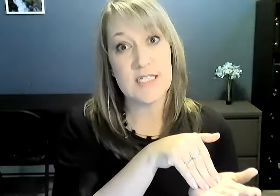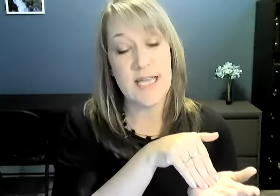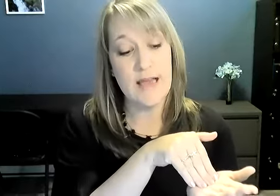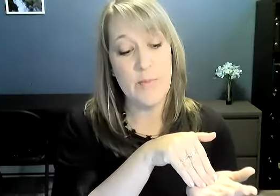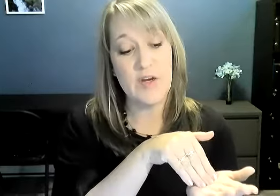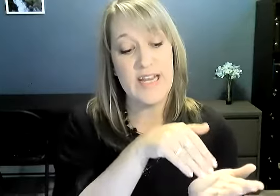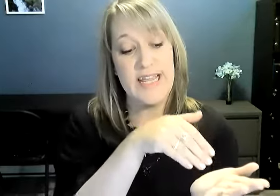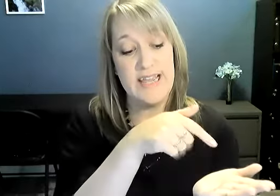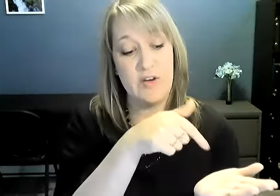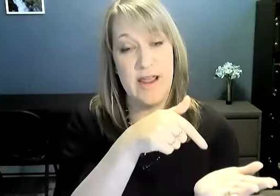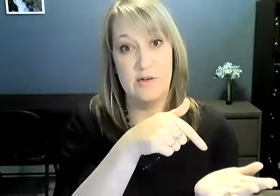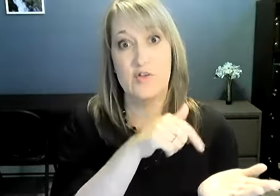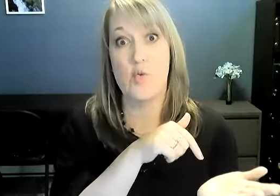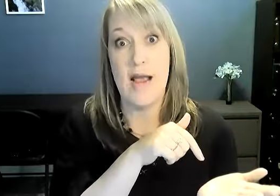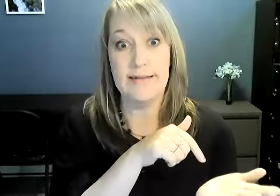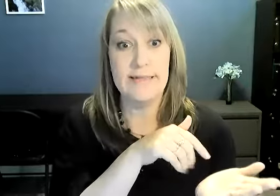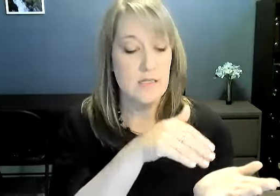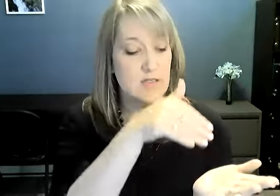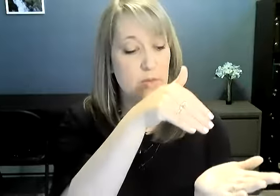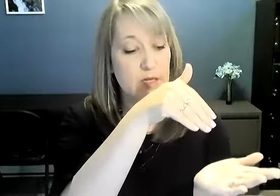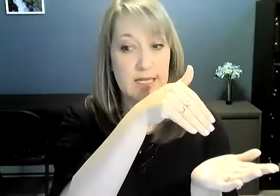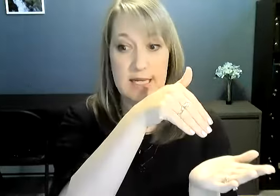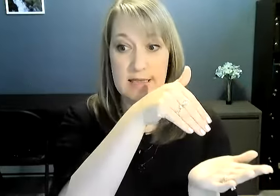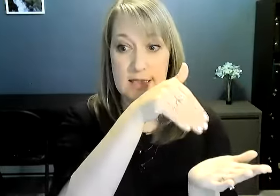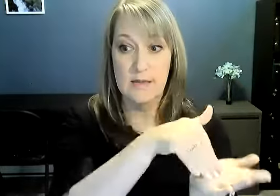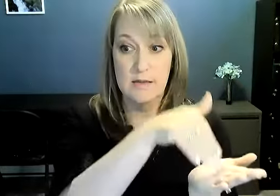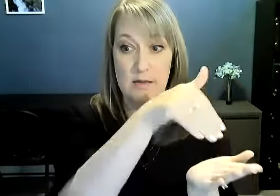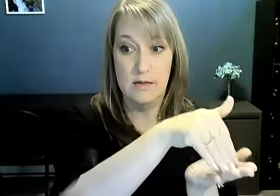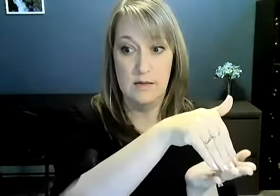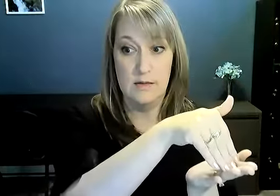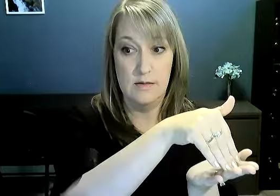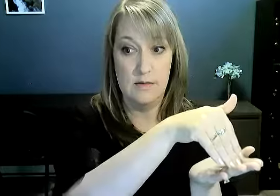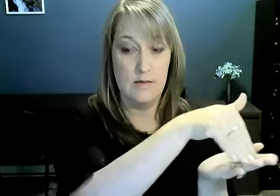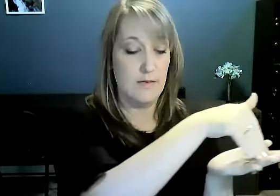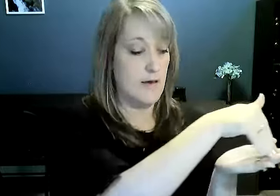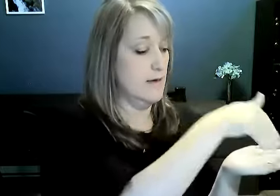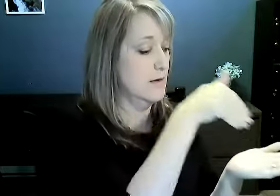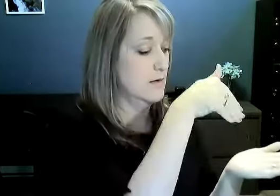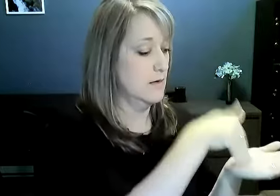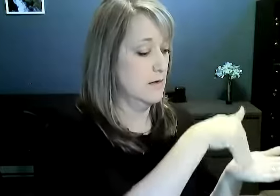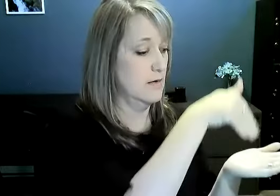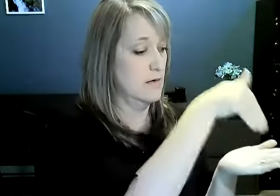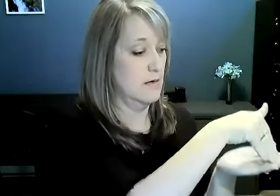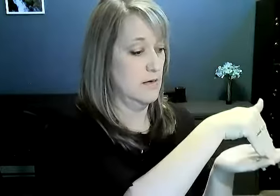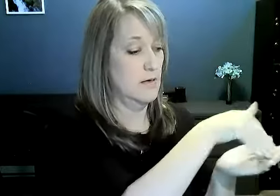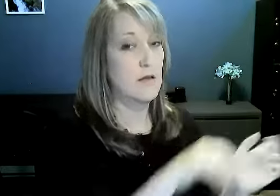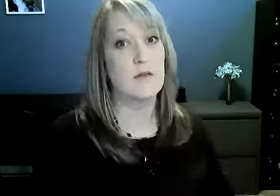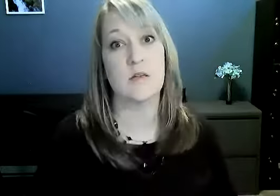like that, but you're going to hit your hand twice. So million is Okay. So let's